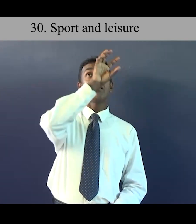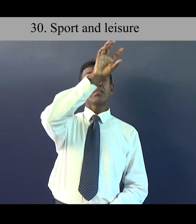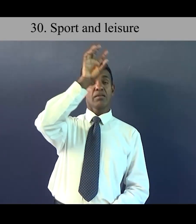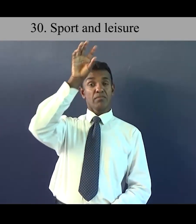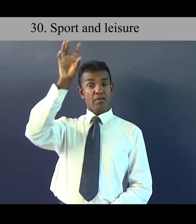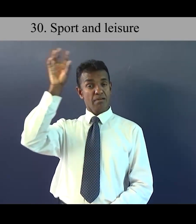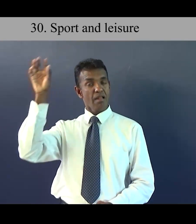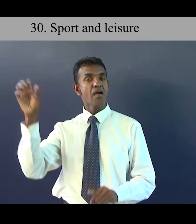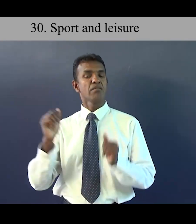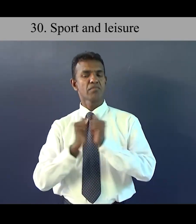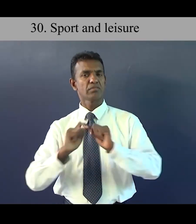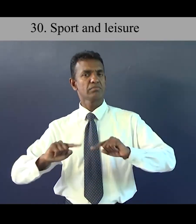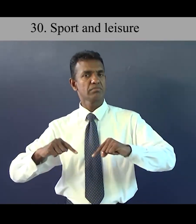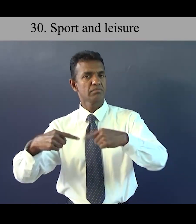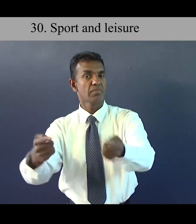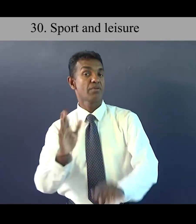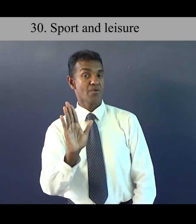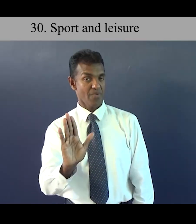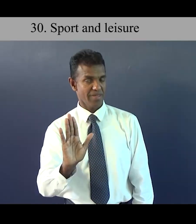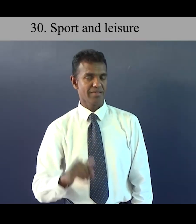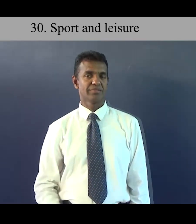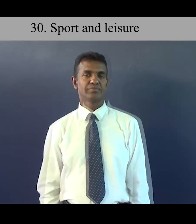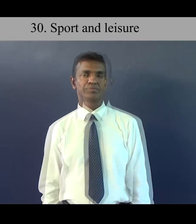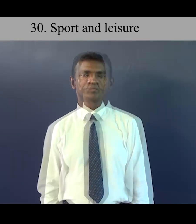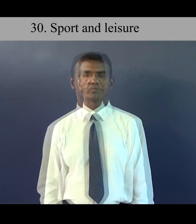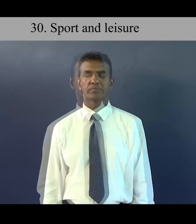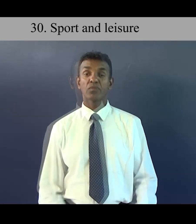television, films, and theaters are accessible.